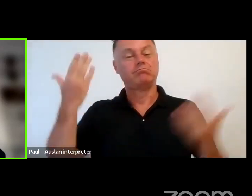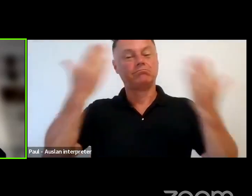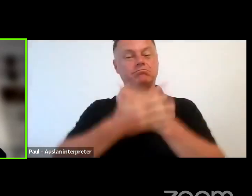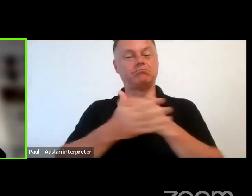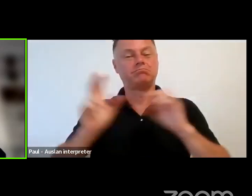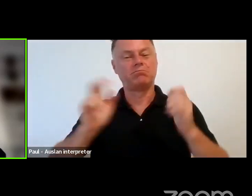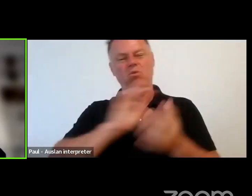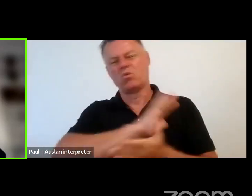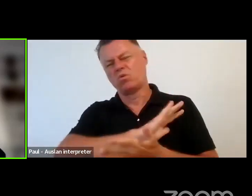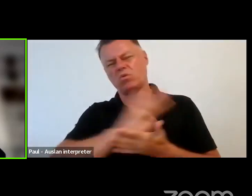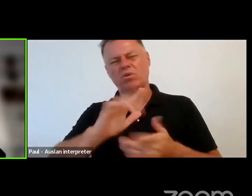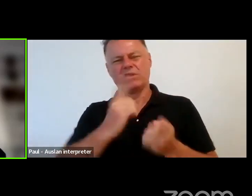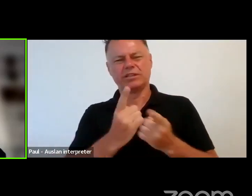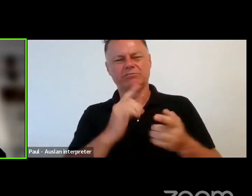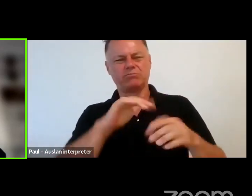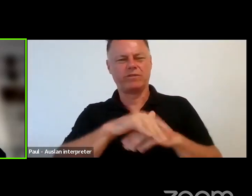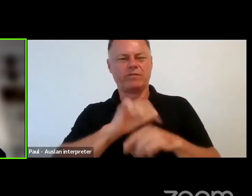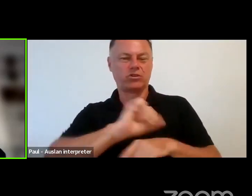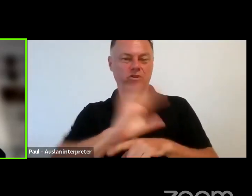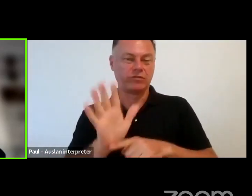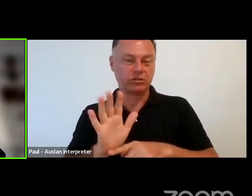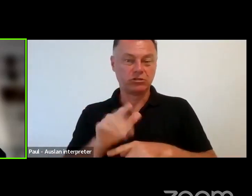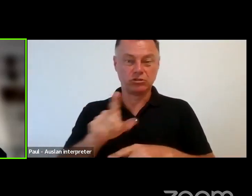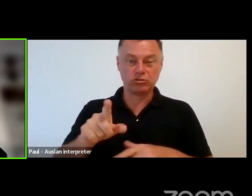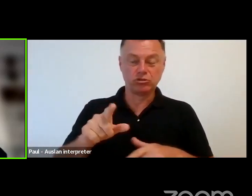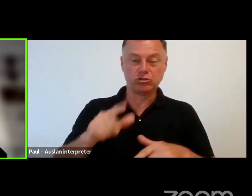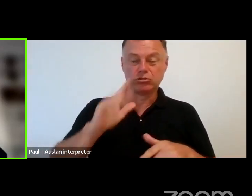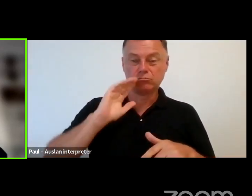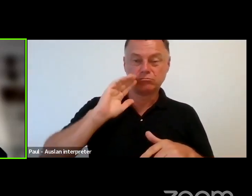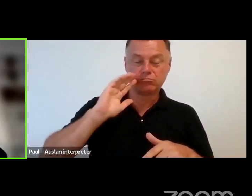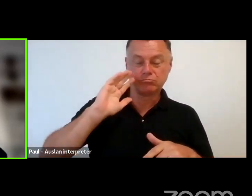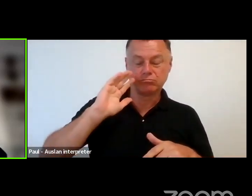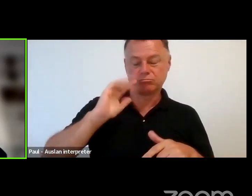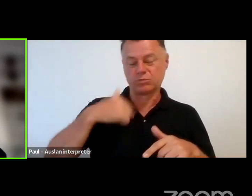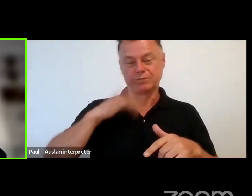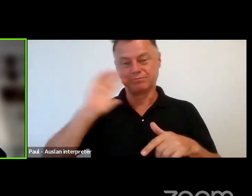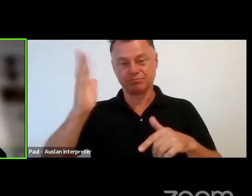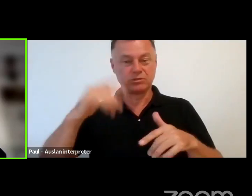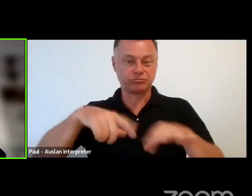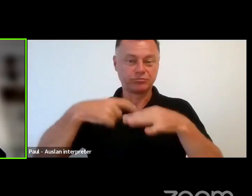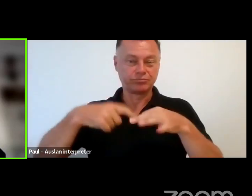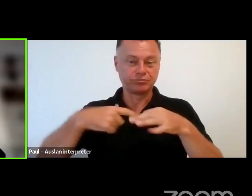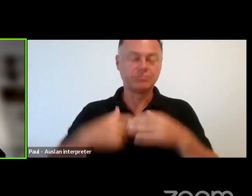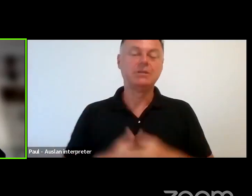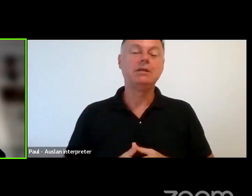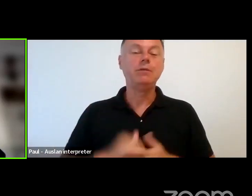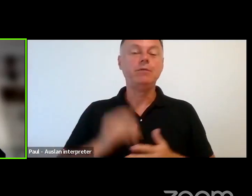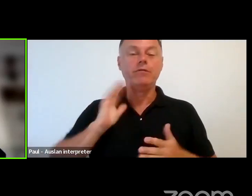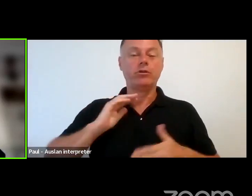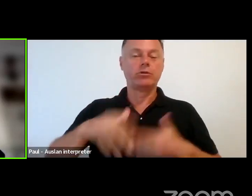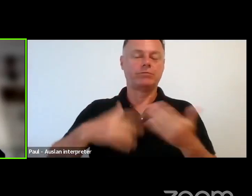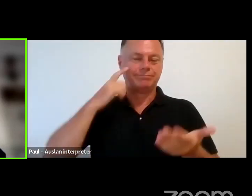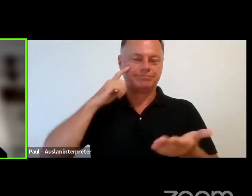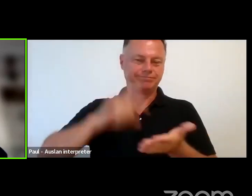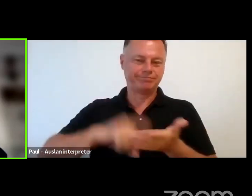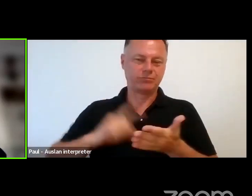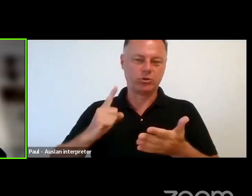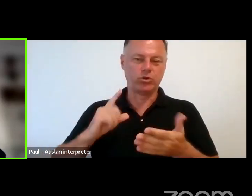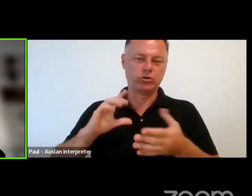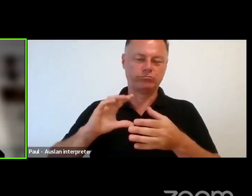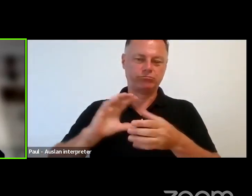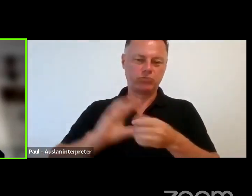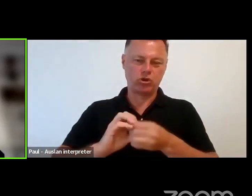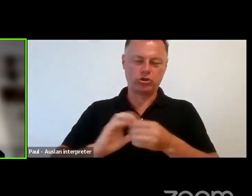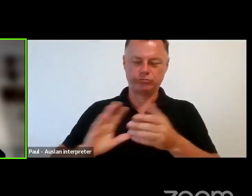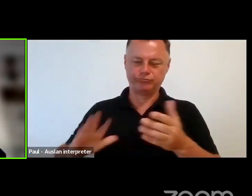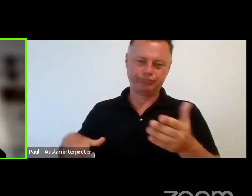questions COVID. We're happy to take questions, as you know. I'd like to commence by acknowledging the traditional owners of the lands